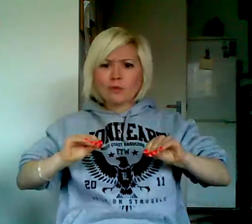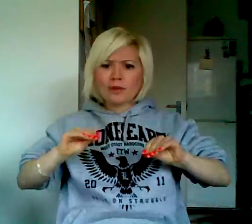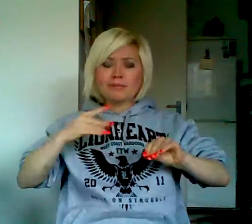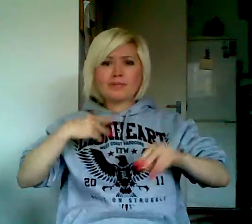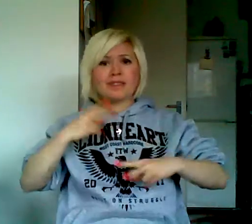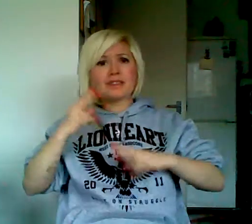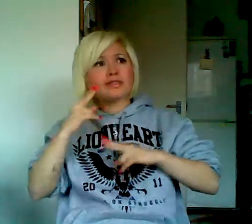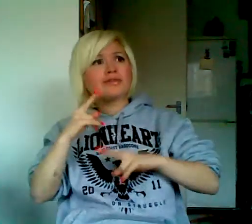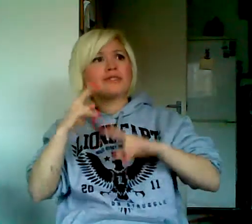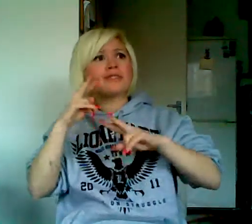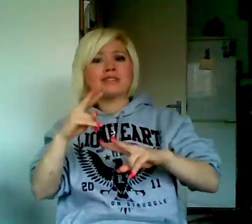the real